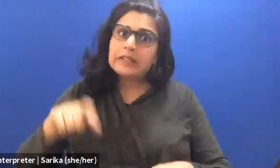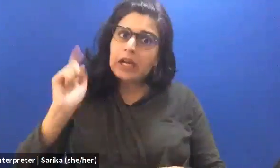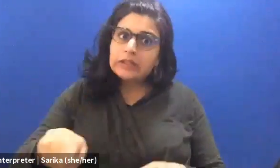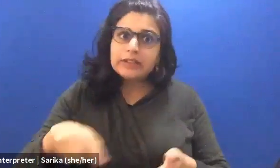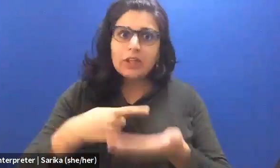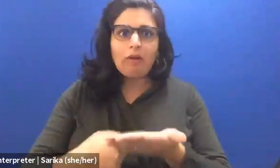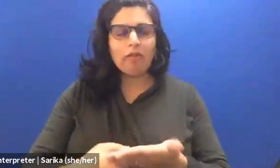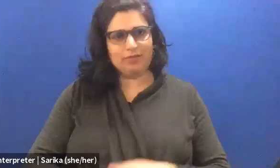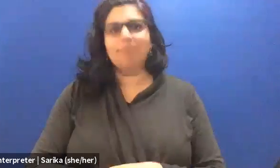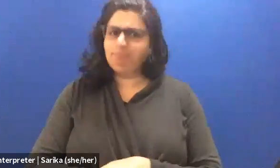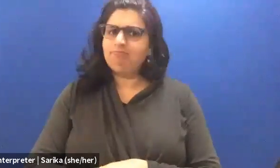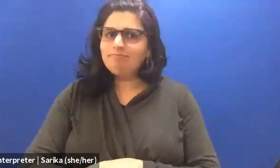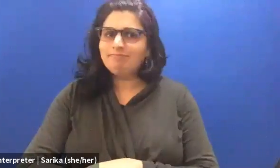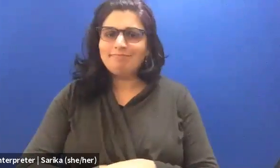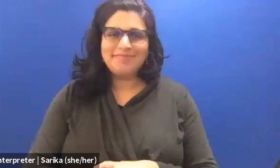conversation.